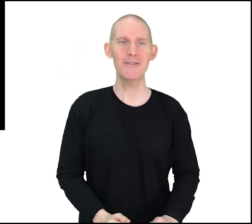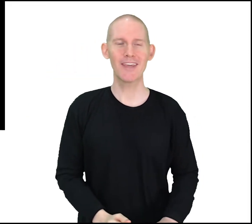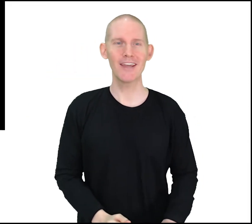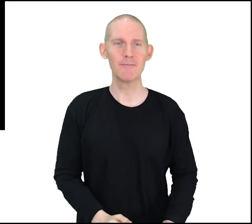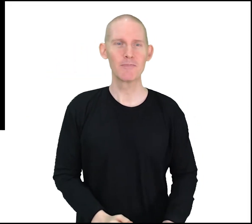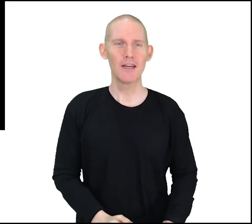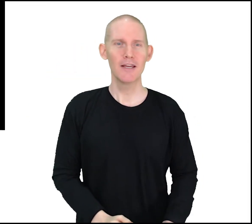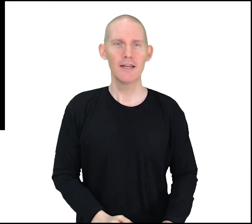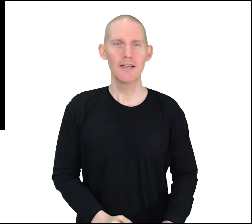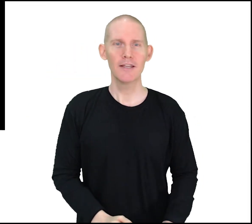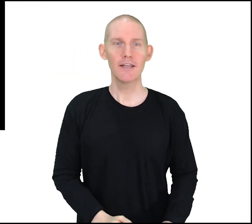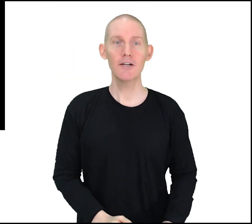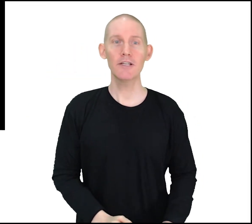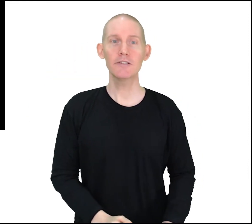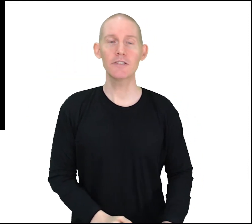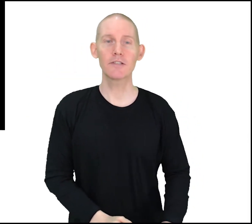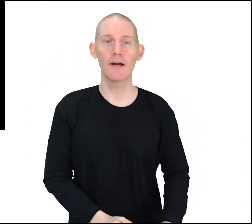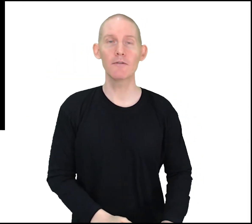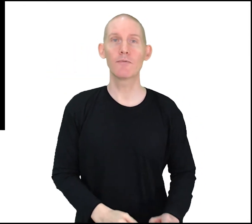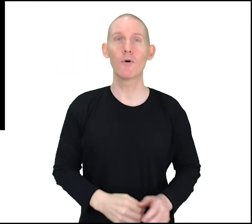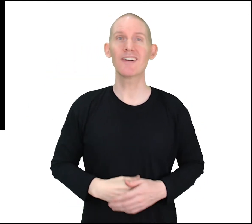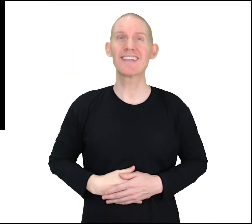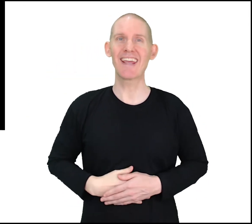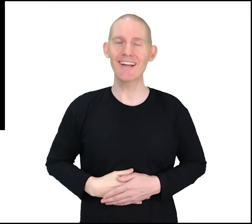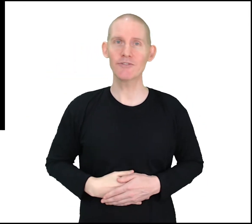Okay, here is the sign for cancel.